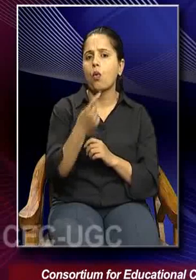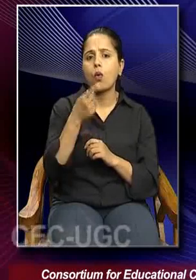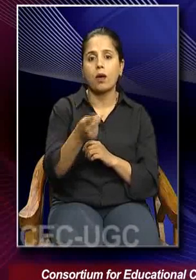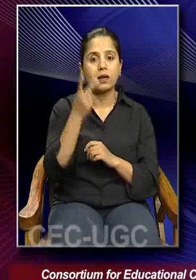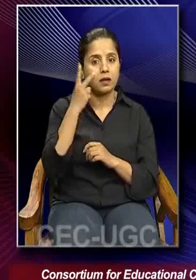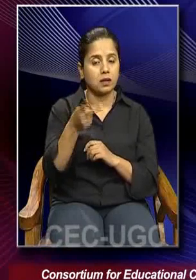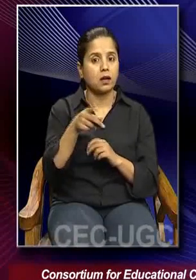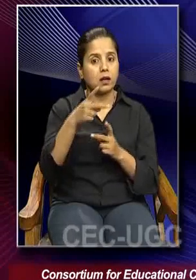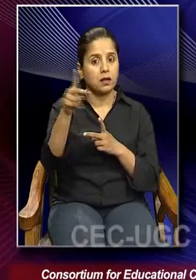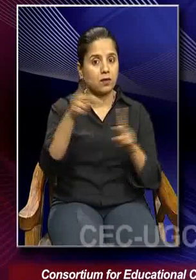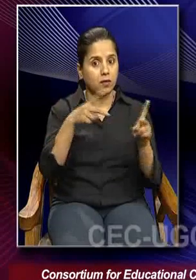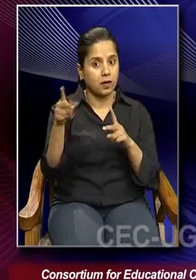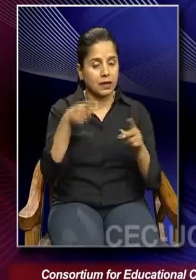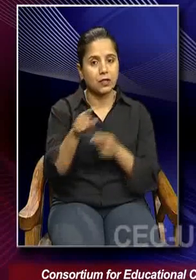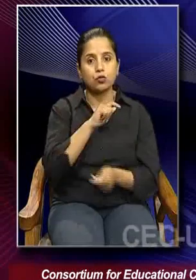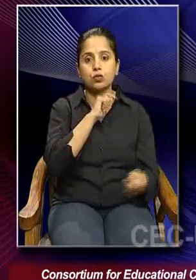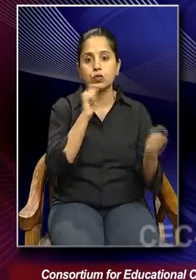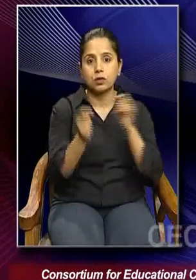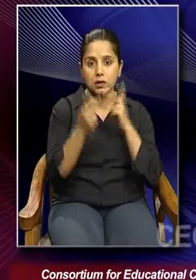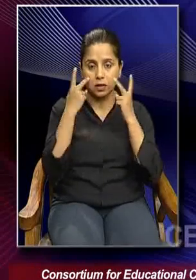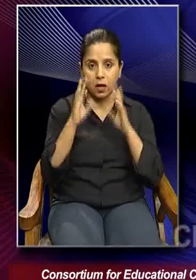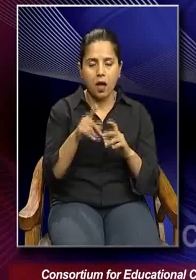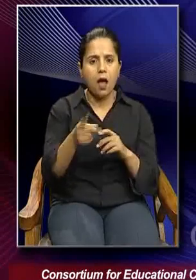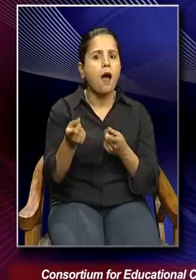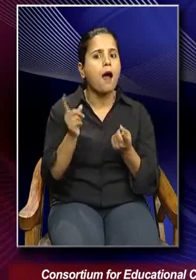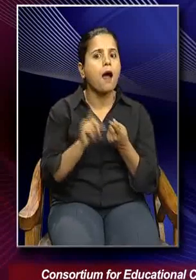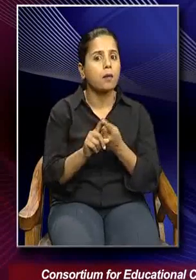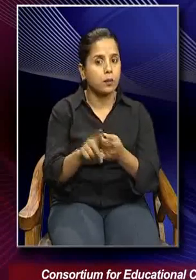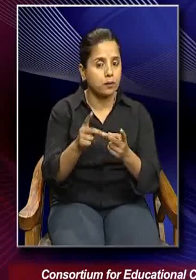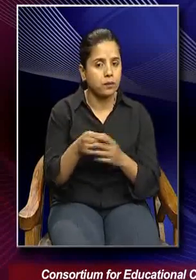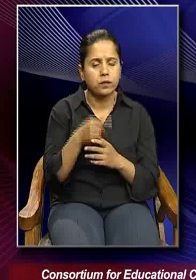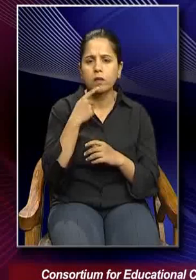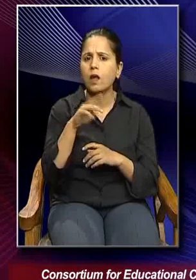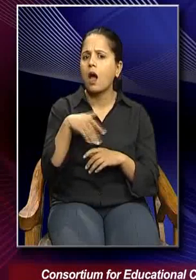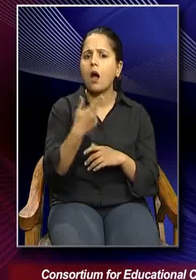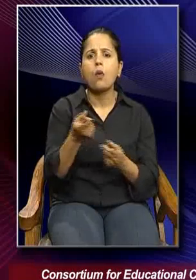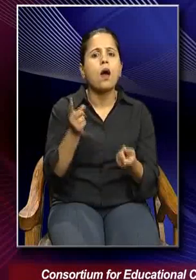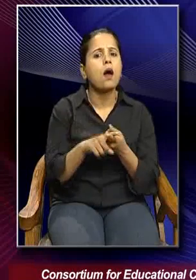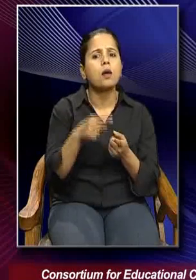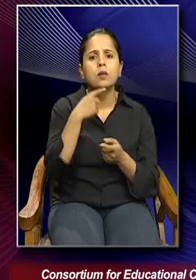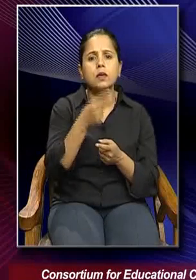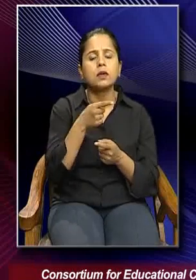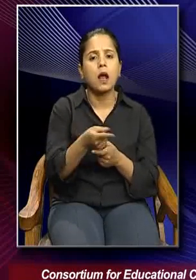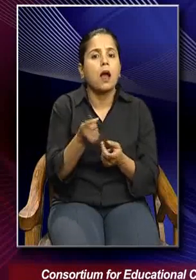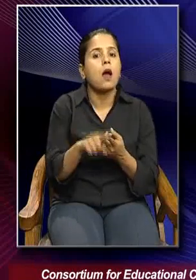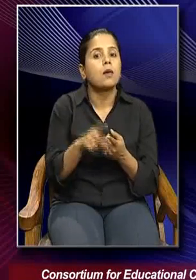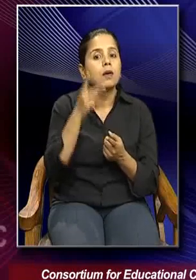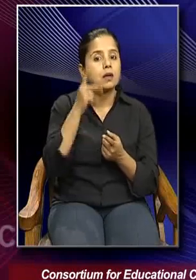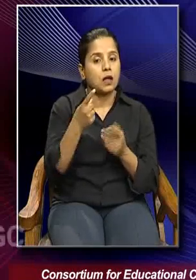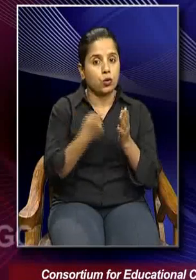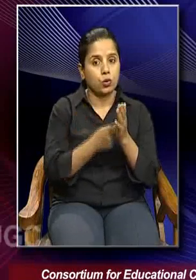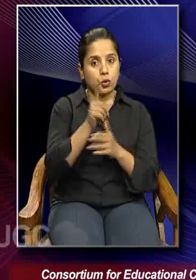this heterogeneous change which takes place. And how does this happen? It happens when the Rajas